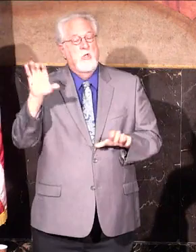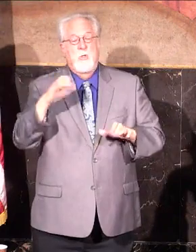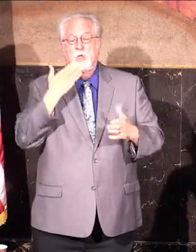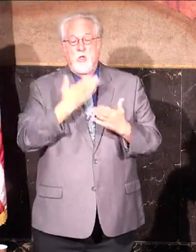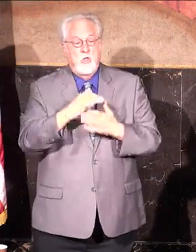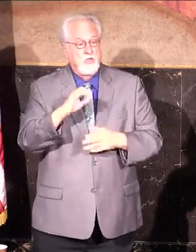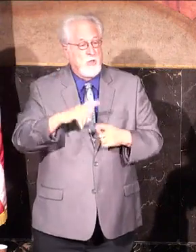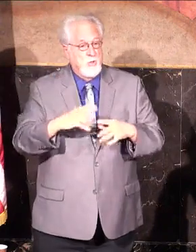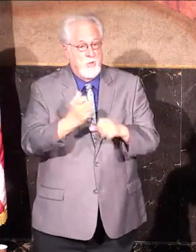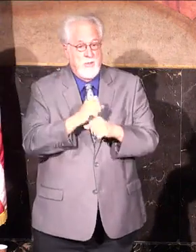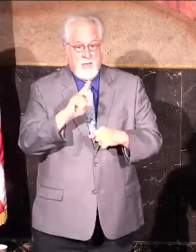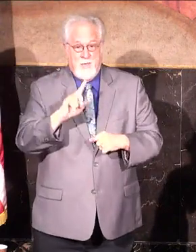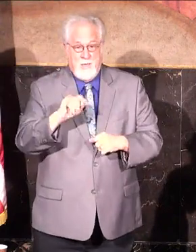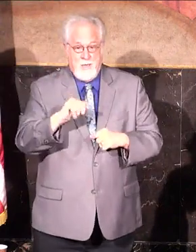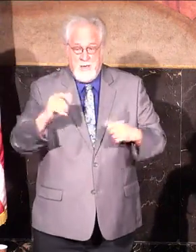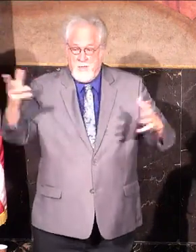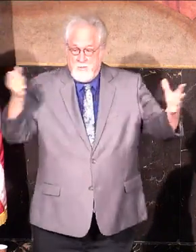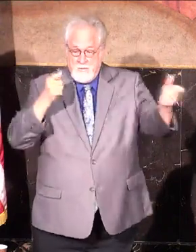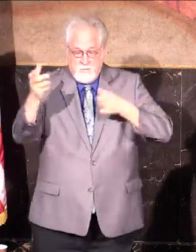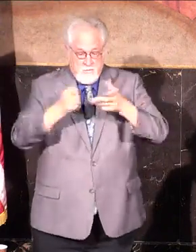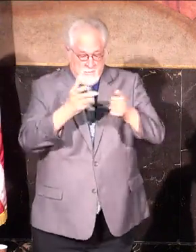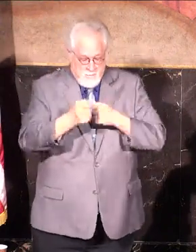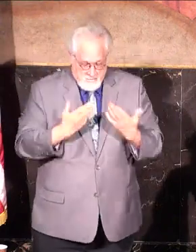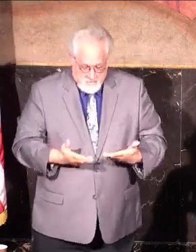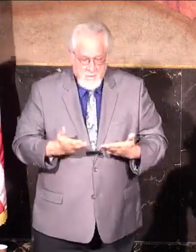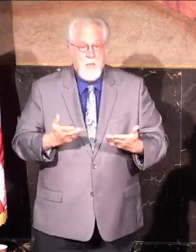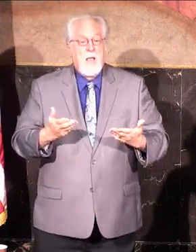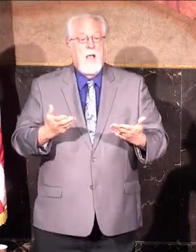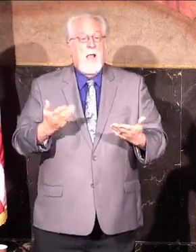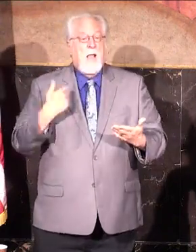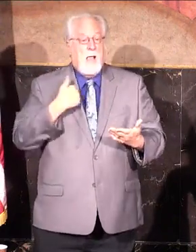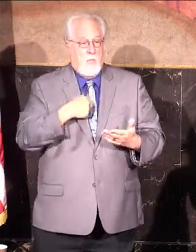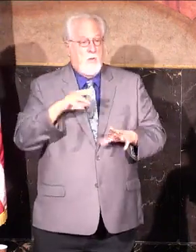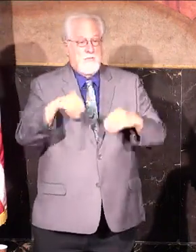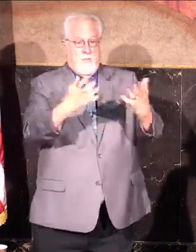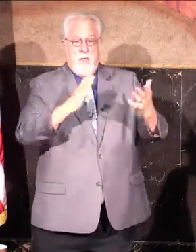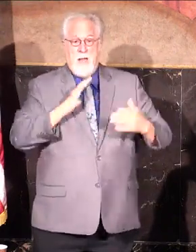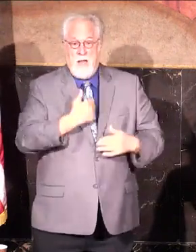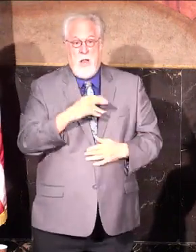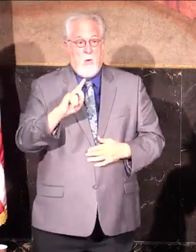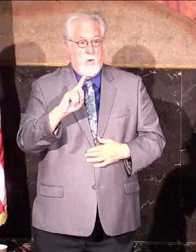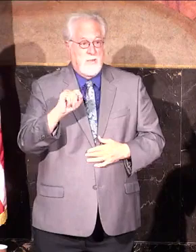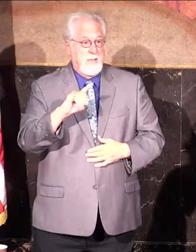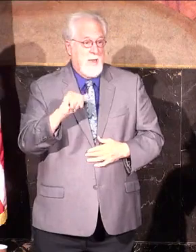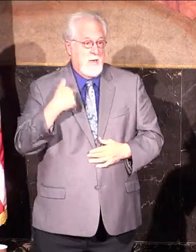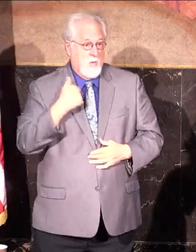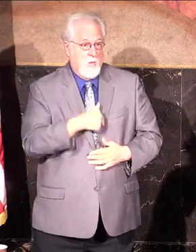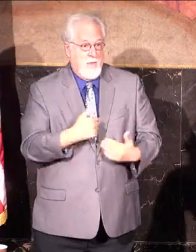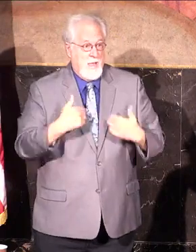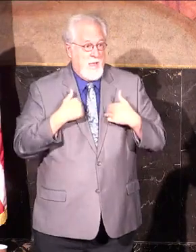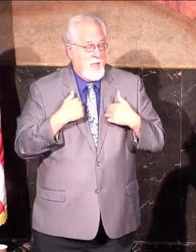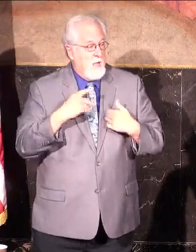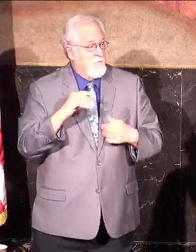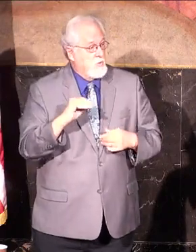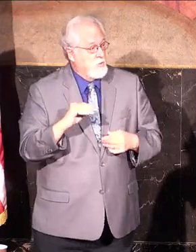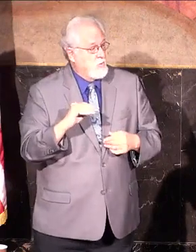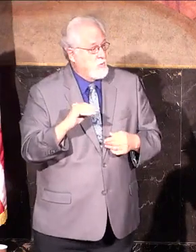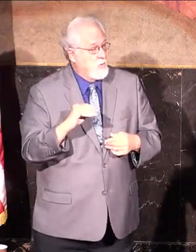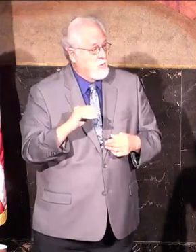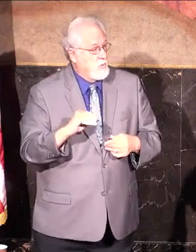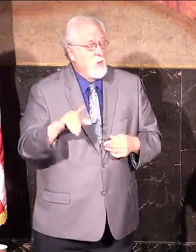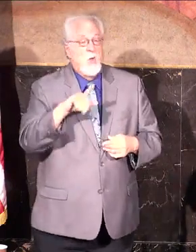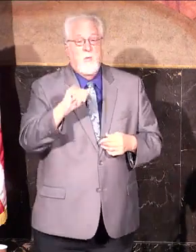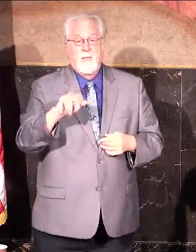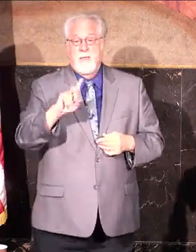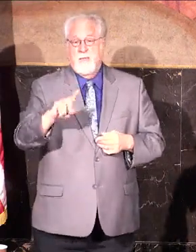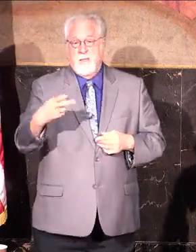getting all the data from different sources that they supply to us, and we supply all of our data that we have to Louisiana